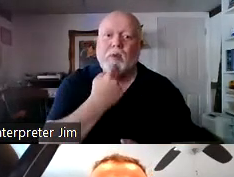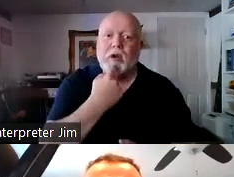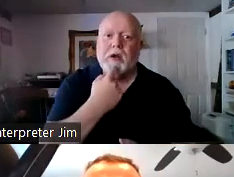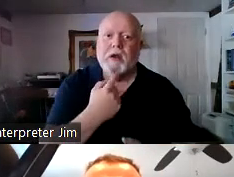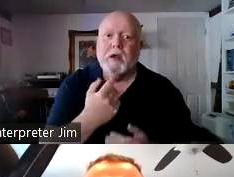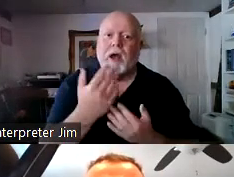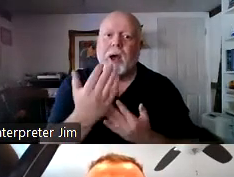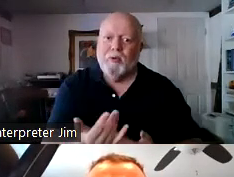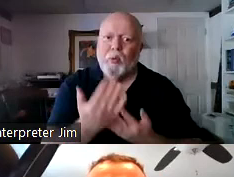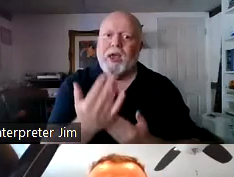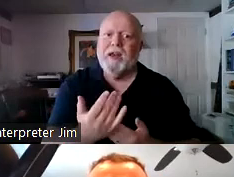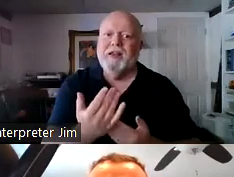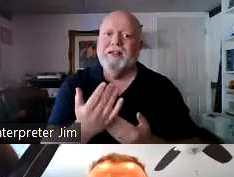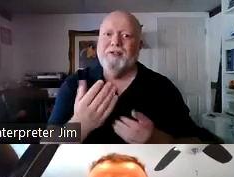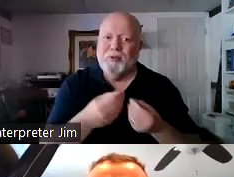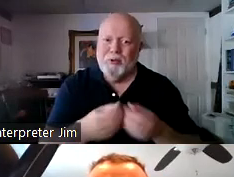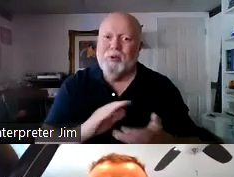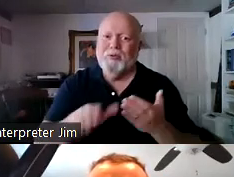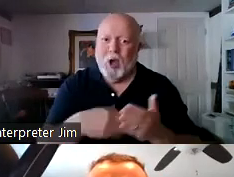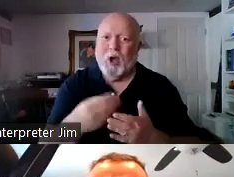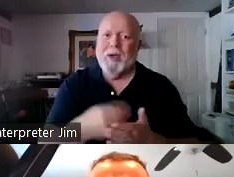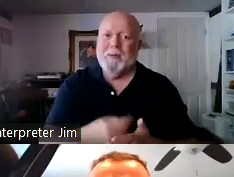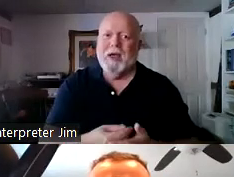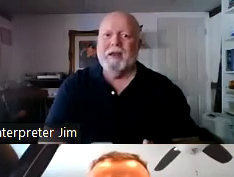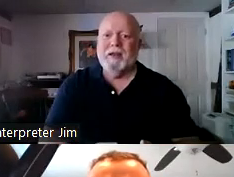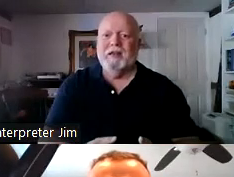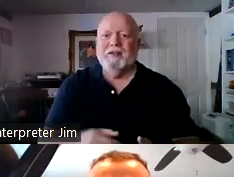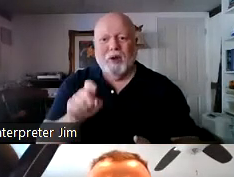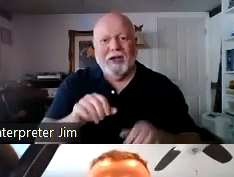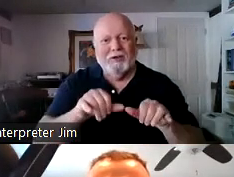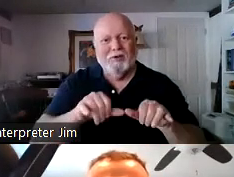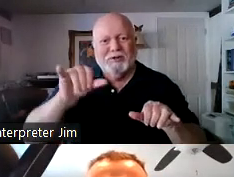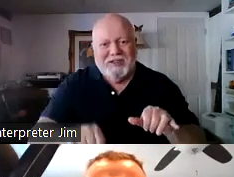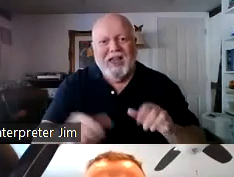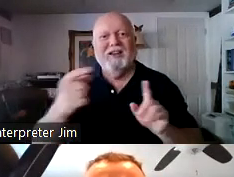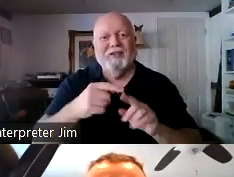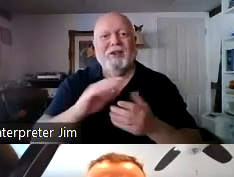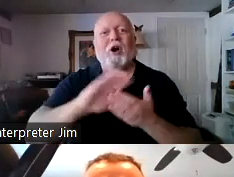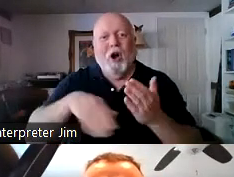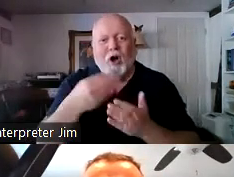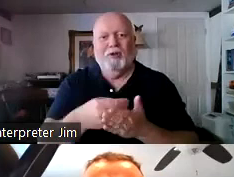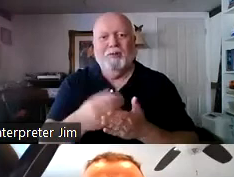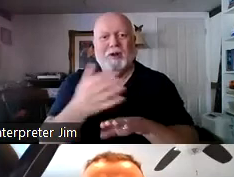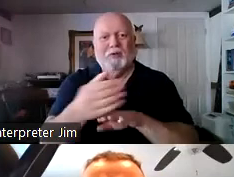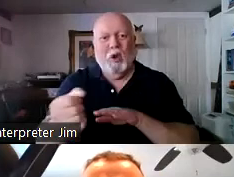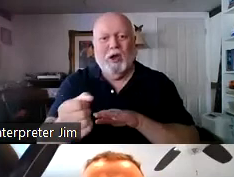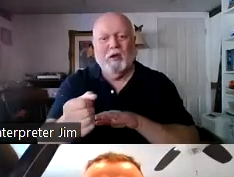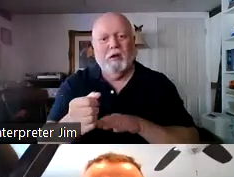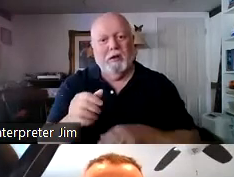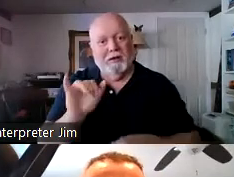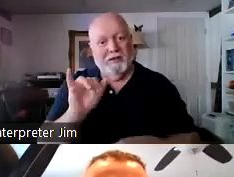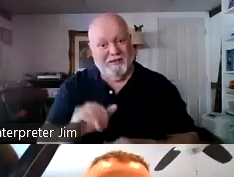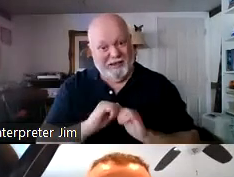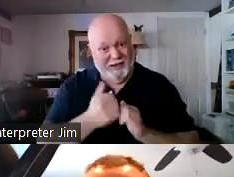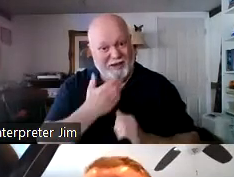get up and walk out with a little bit of money I had left. I had to stay there until it was all gone. That was the point I had reached,